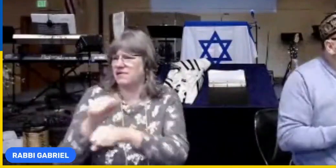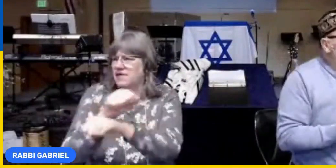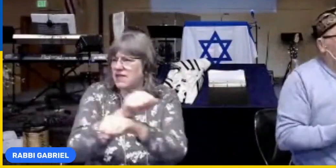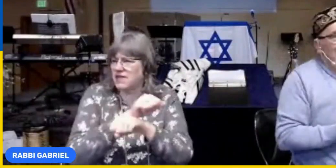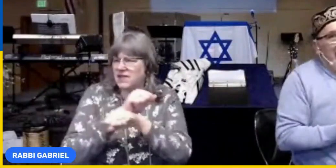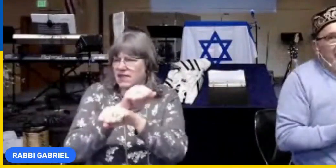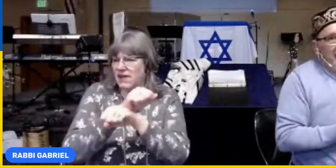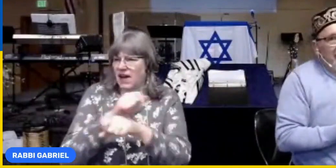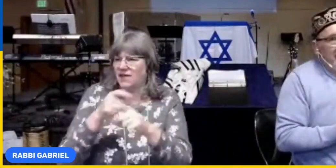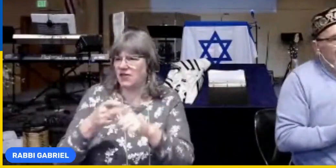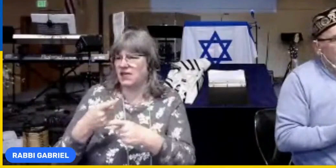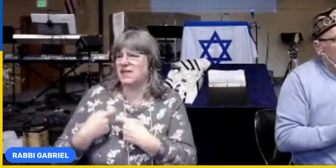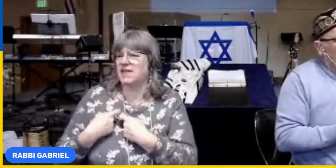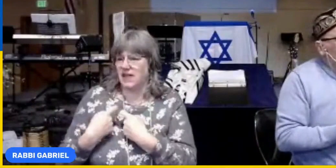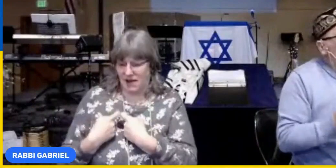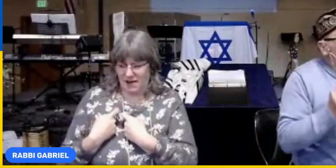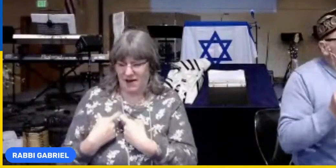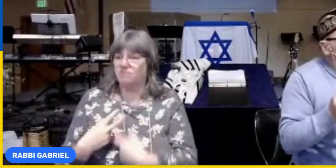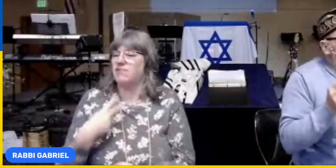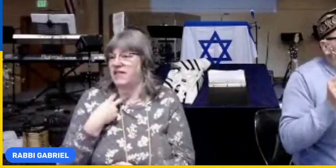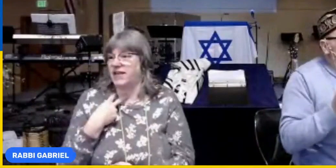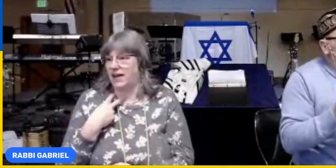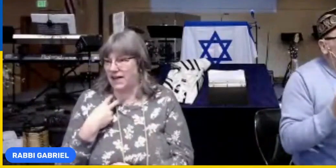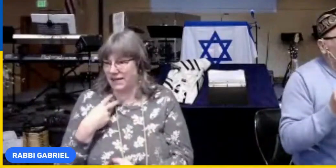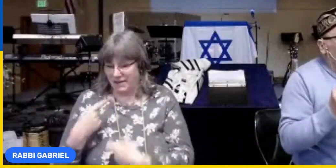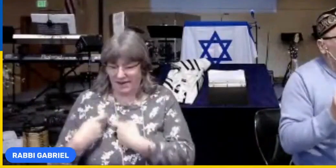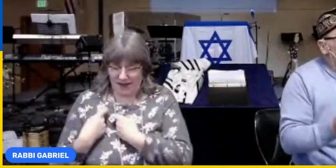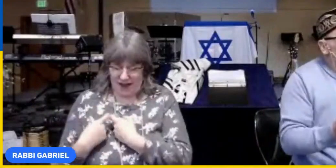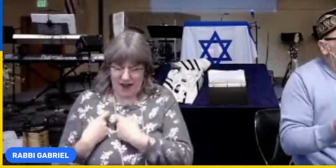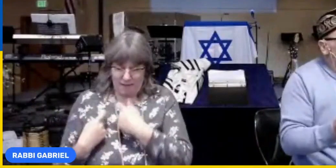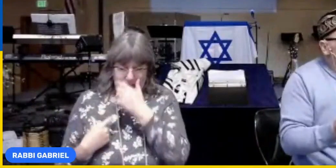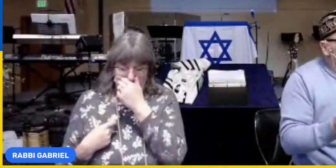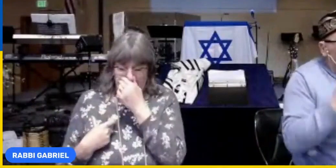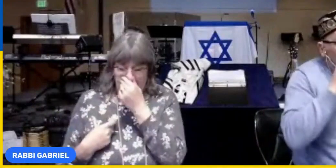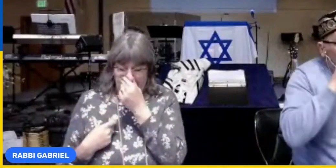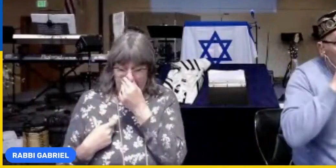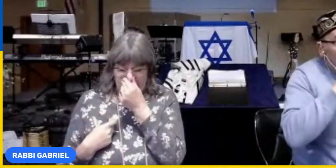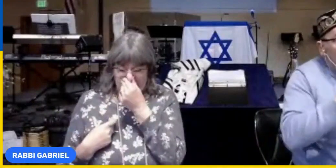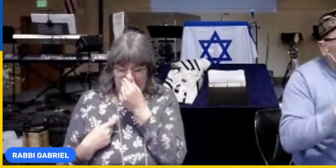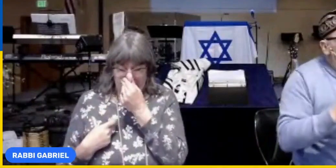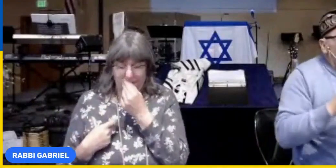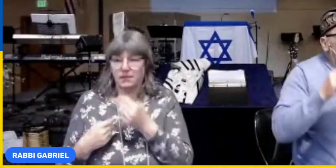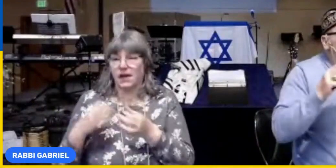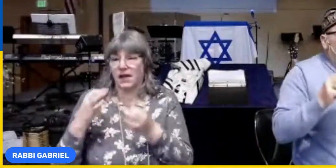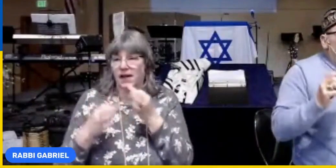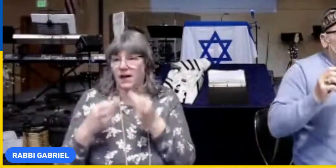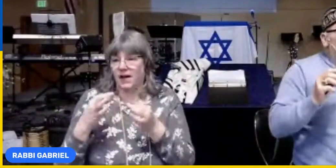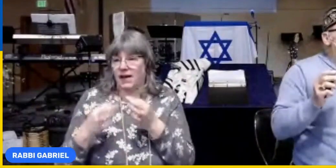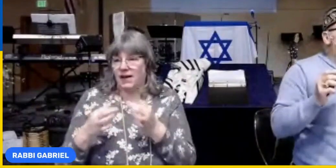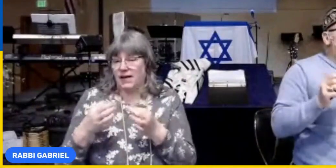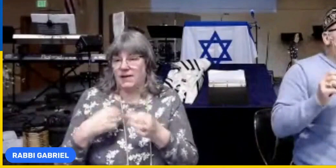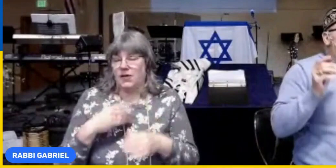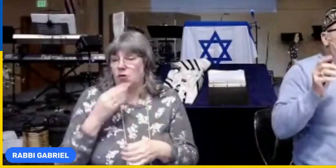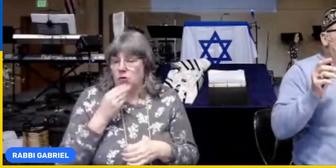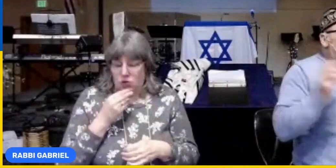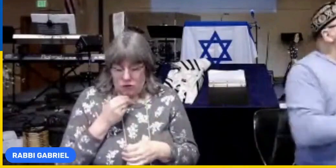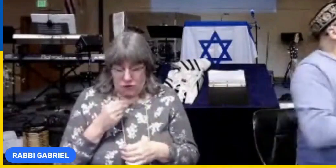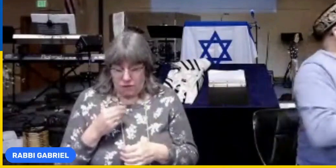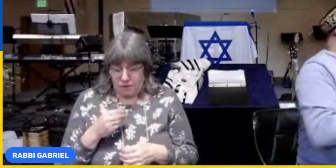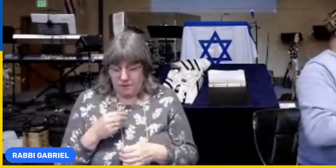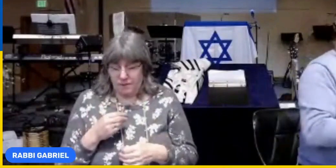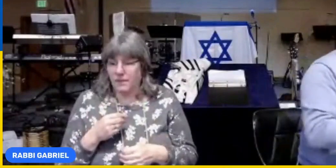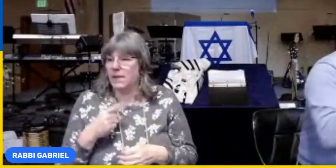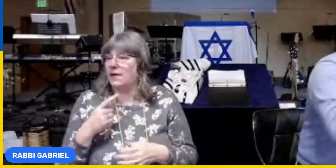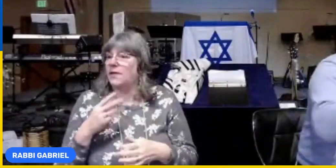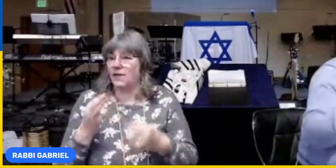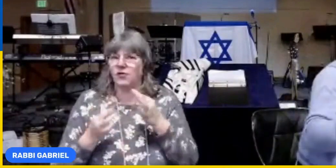bit like what Daniel was saying. Sold to sin as a slave. And if you're a Jew, you say the word slave,